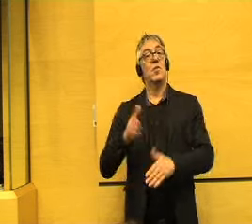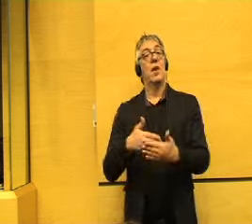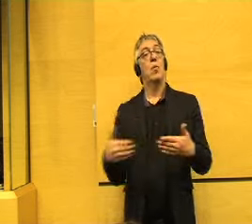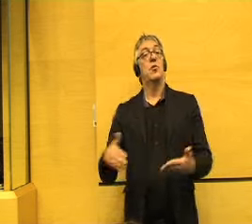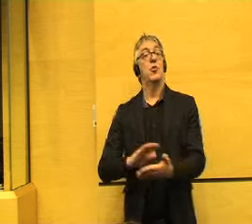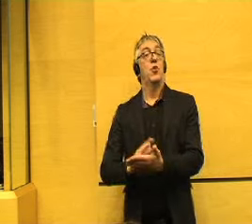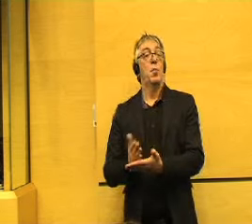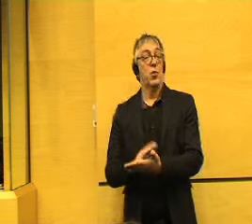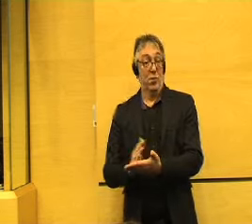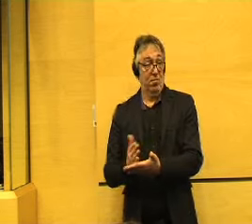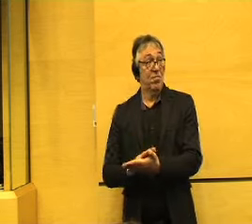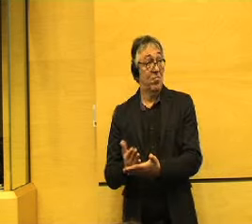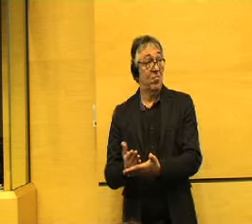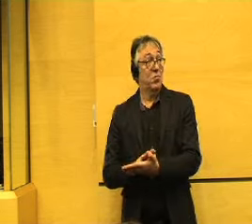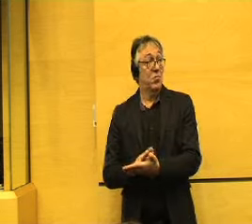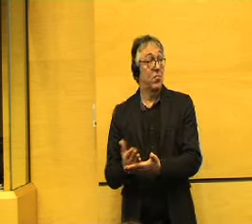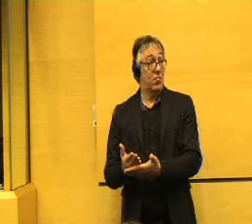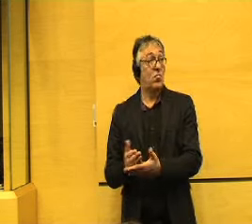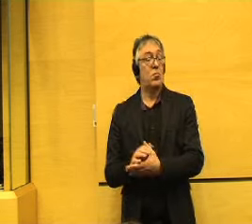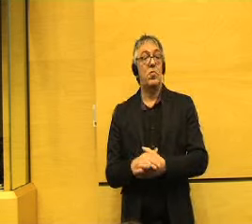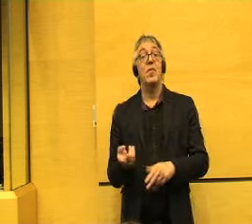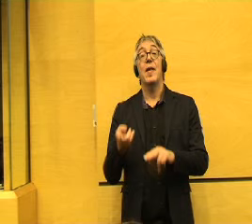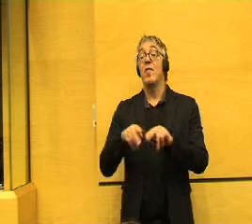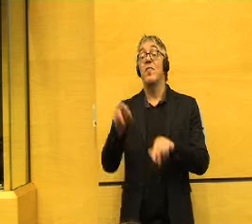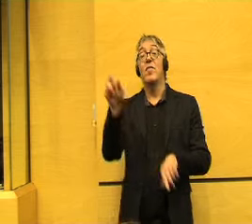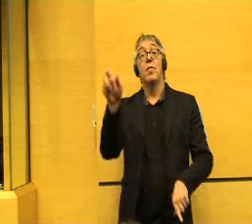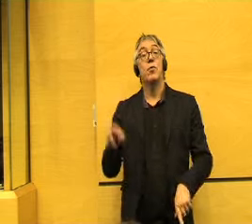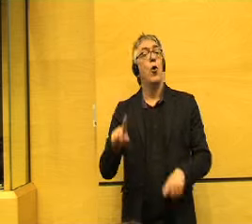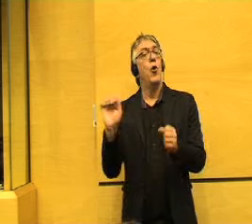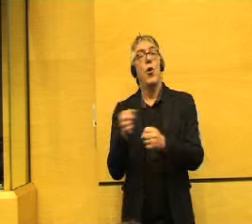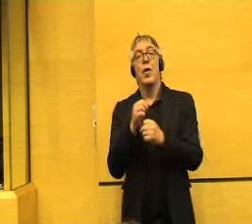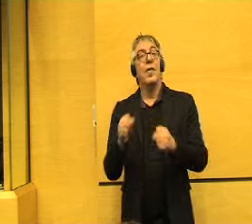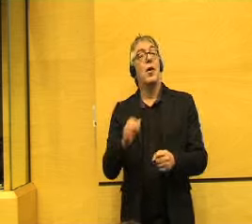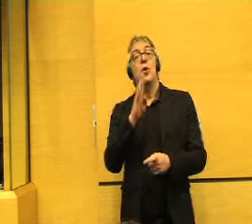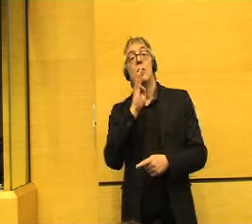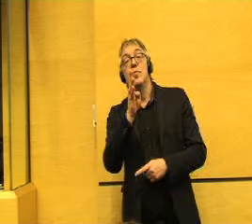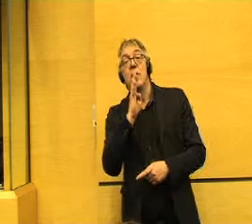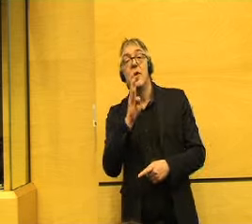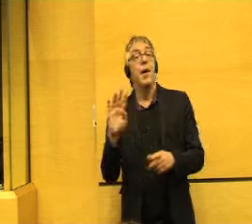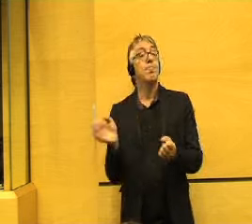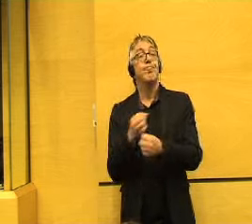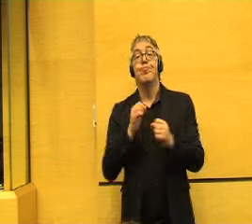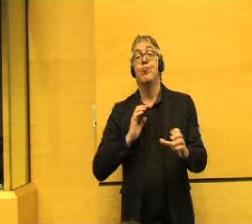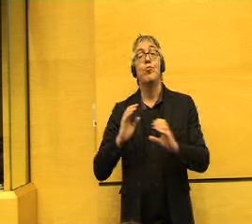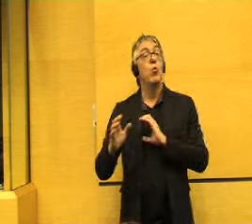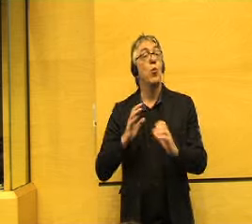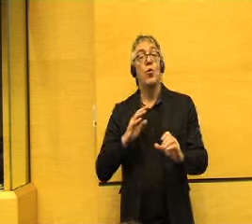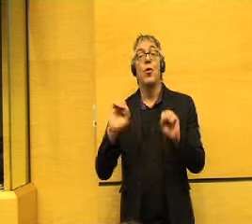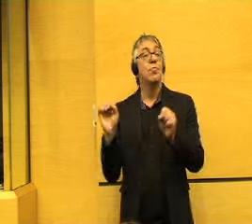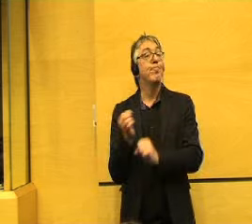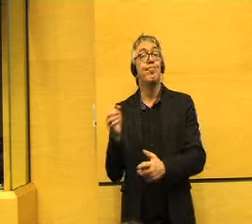for the accused or witness who cannot speak, hear, or communicate.